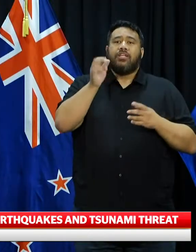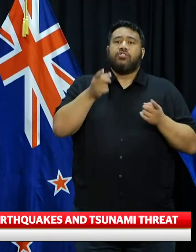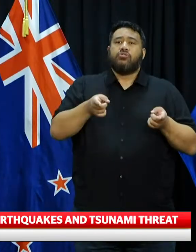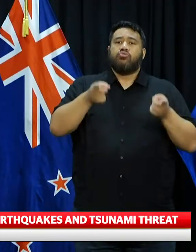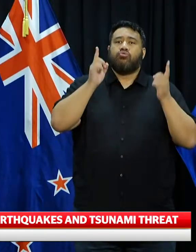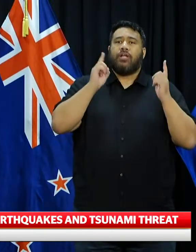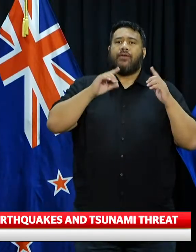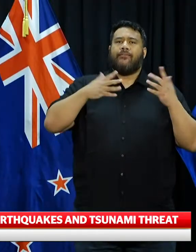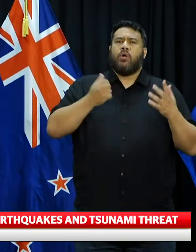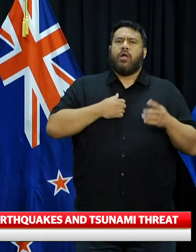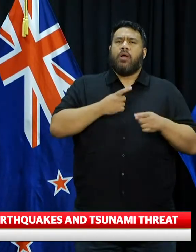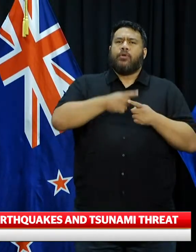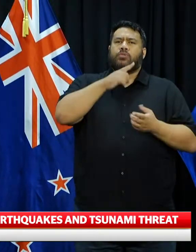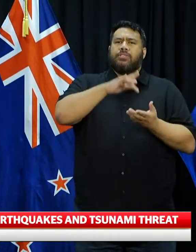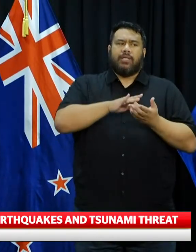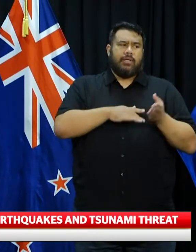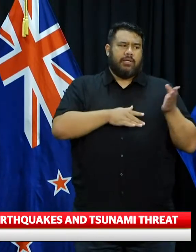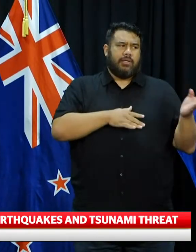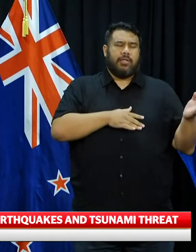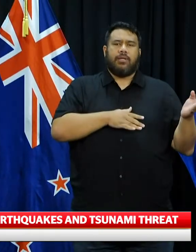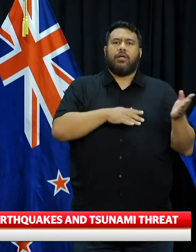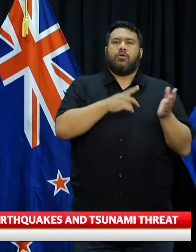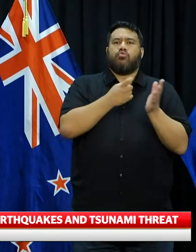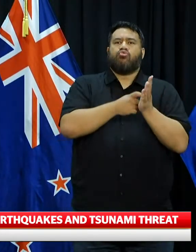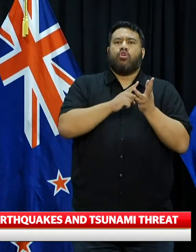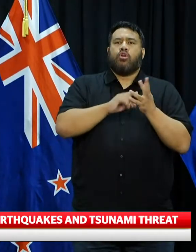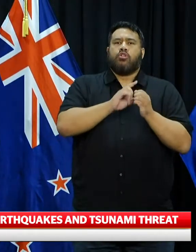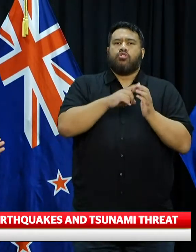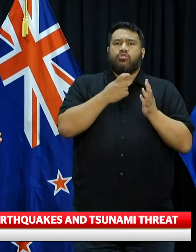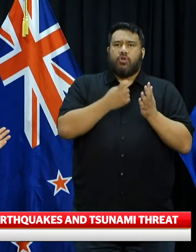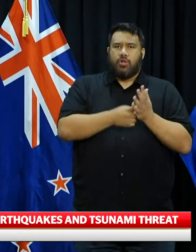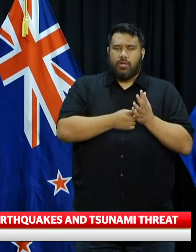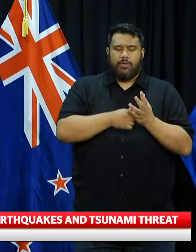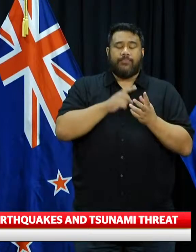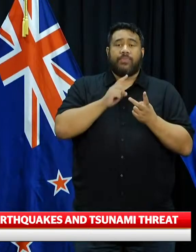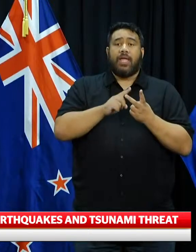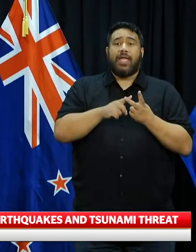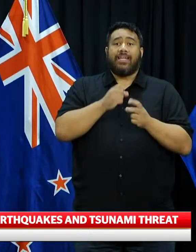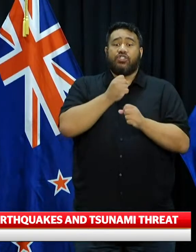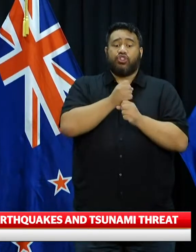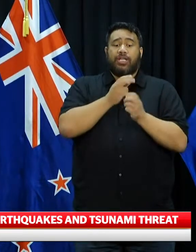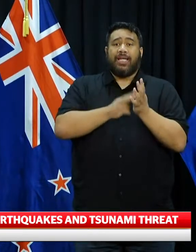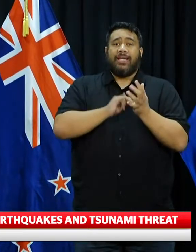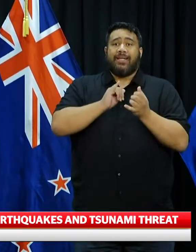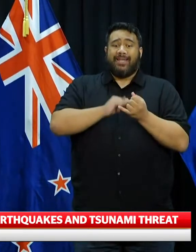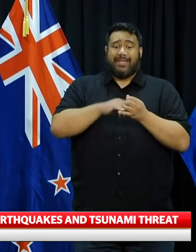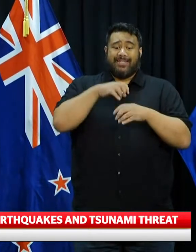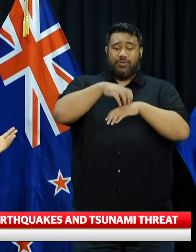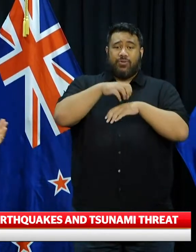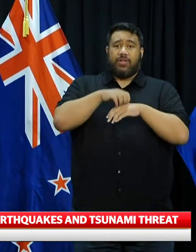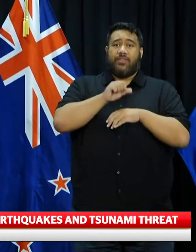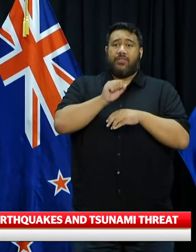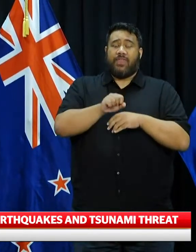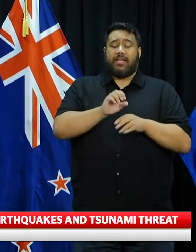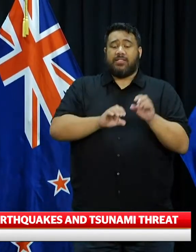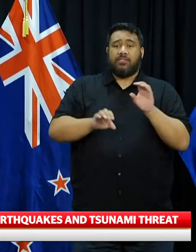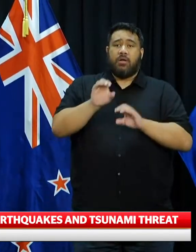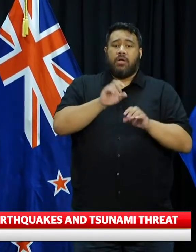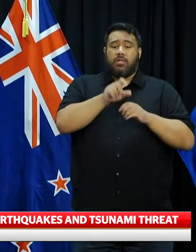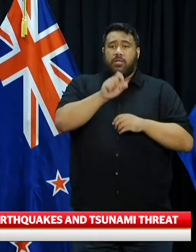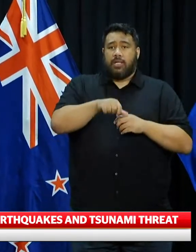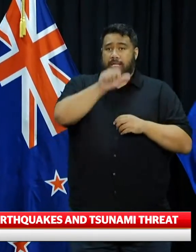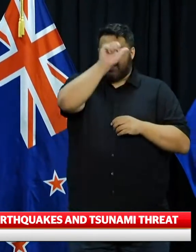the National Emergency Management Agency, and GNS science expert Bill Fry here with me as